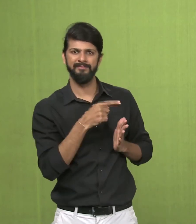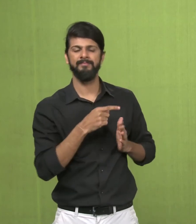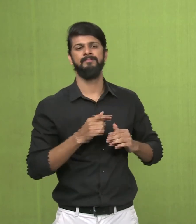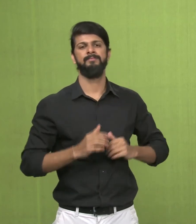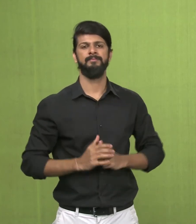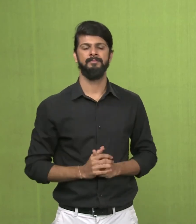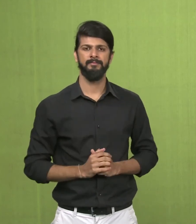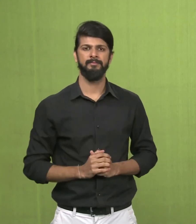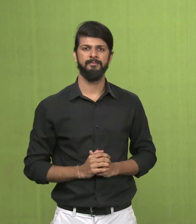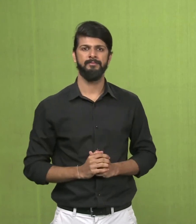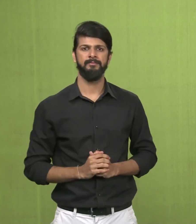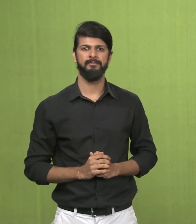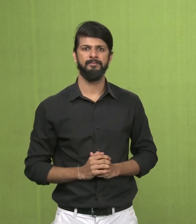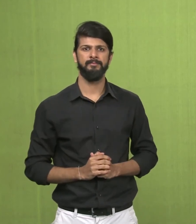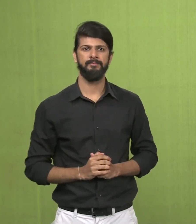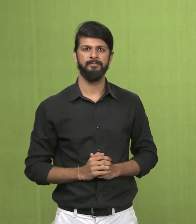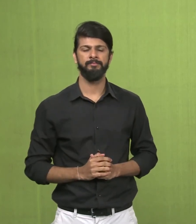and this is the background ornamentation.